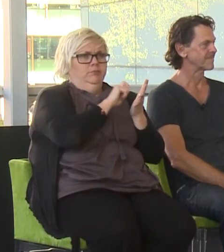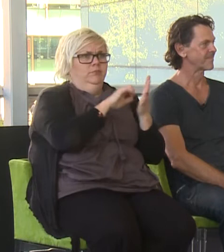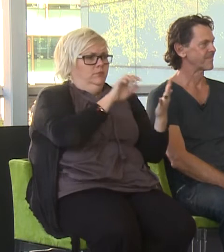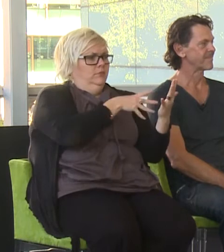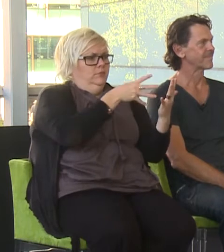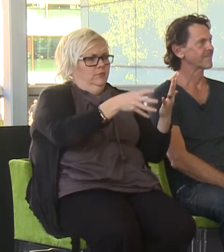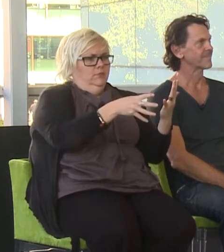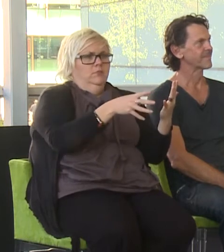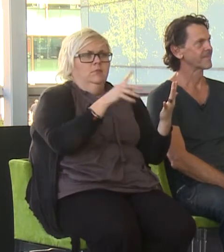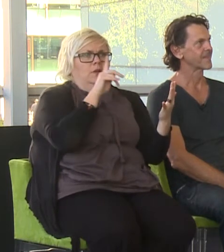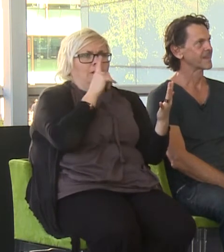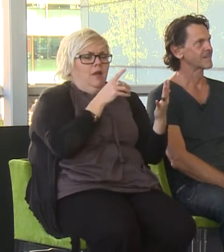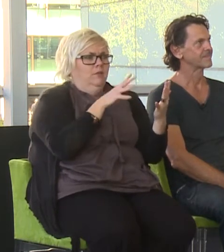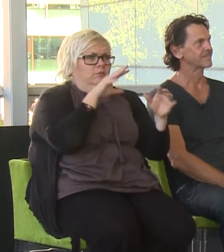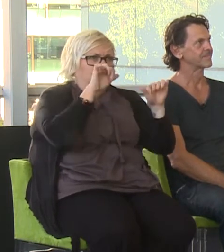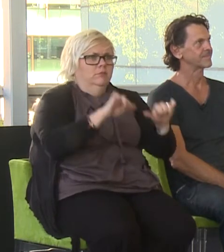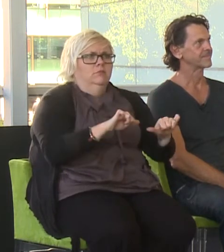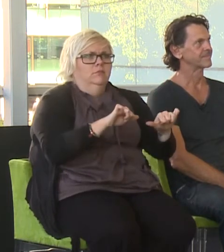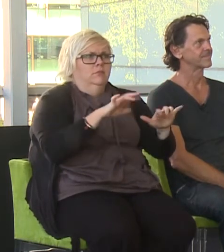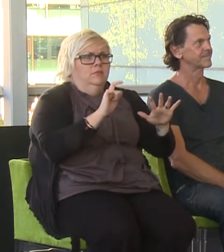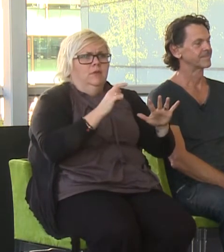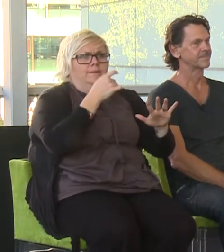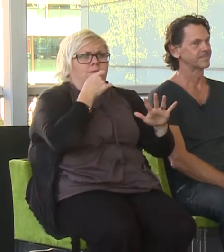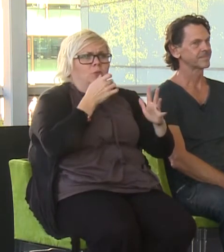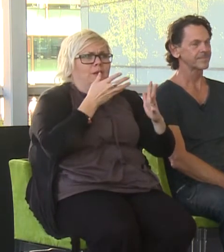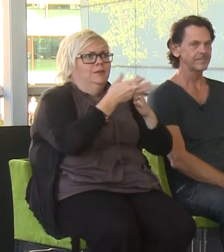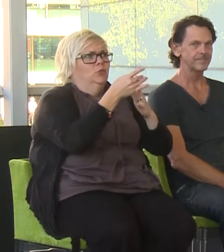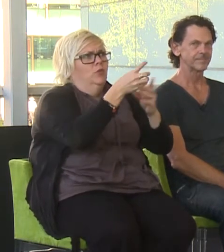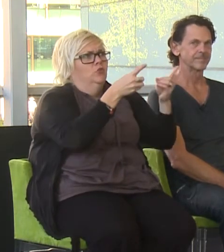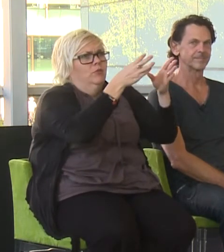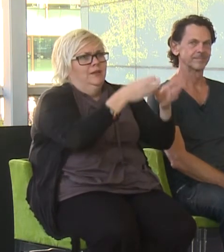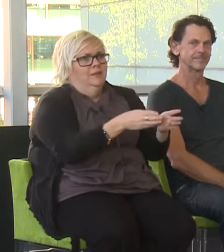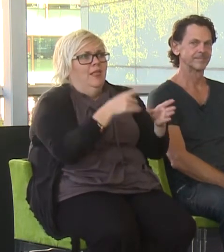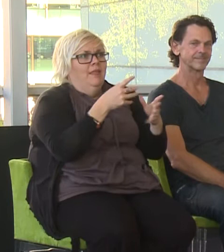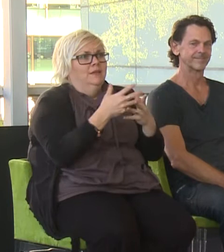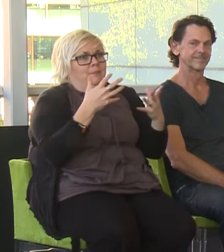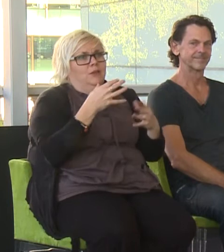refuses to get nailed down, and you have limited access to the director. That's a risk.